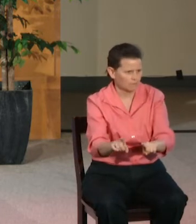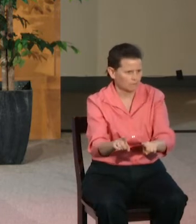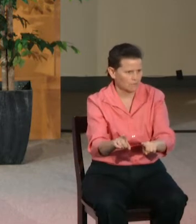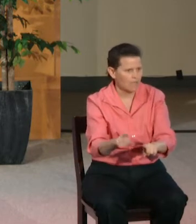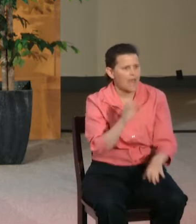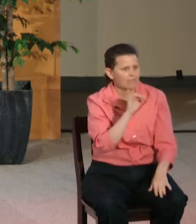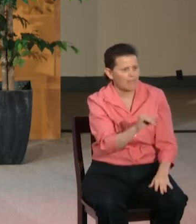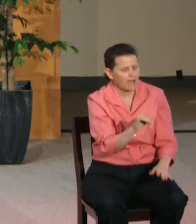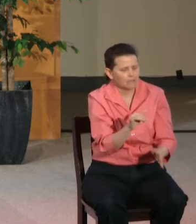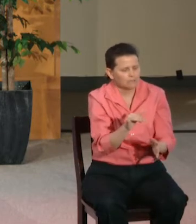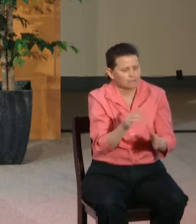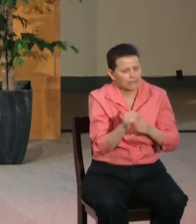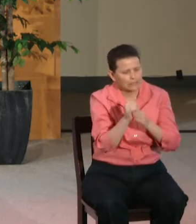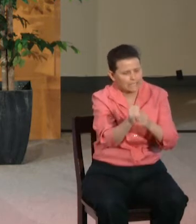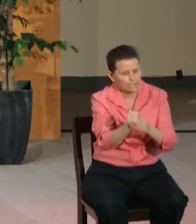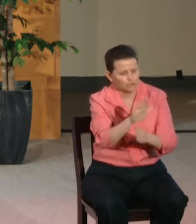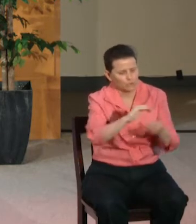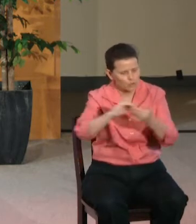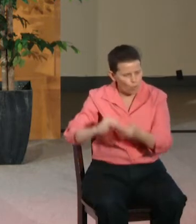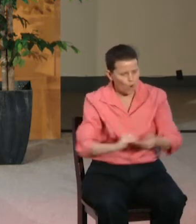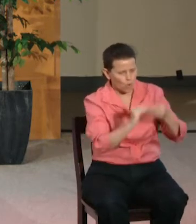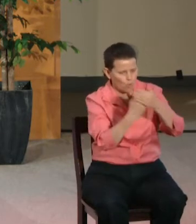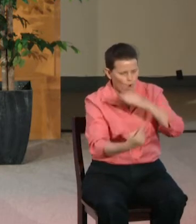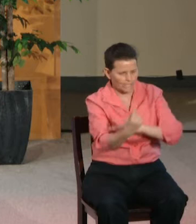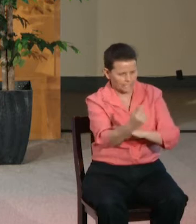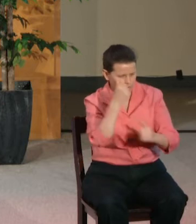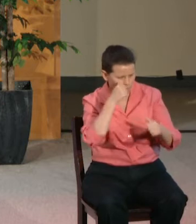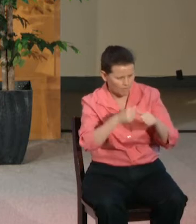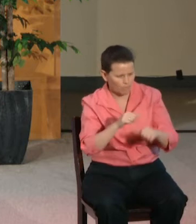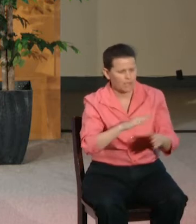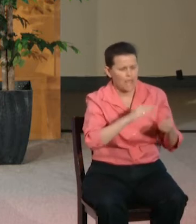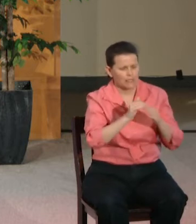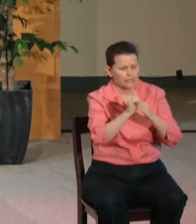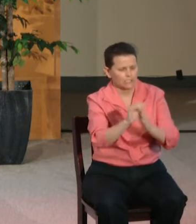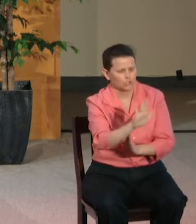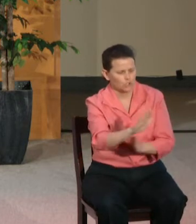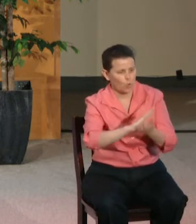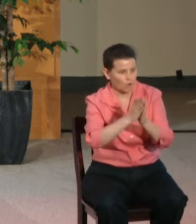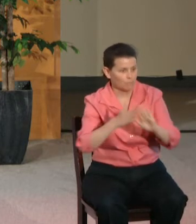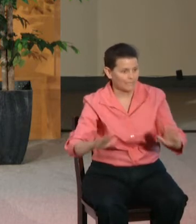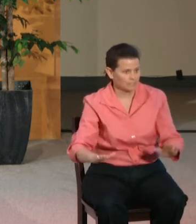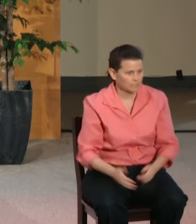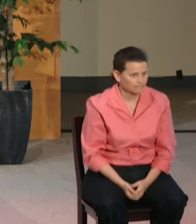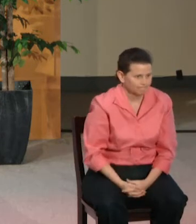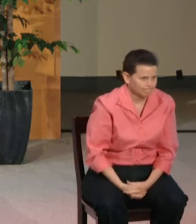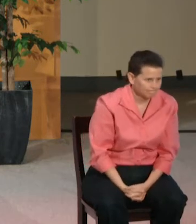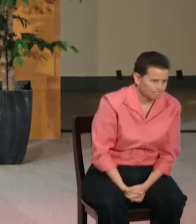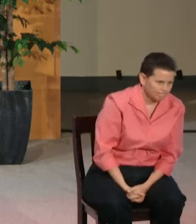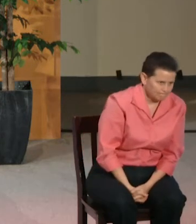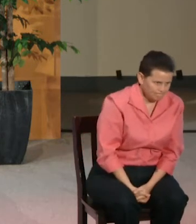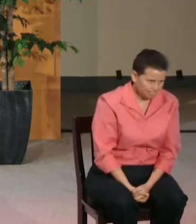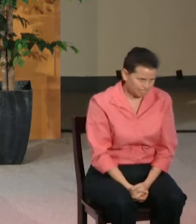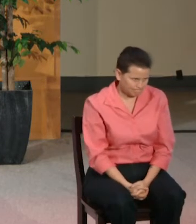could ever pay to get to that place of peace. So with that, I'm going to ask them to play a song, and we'll come back in a few minutes to do